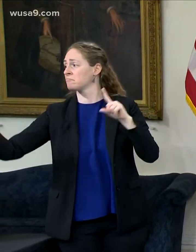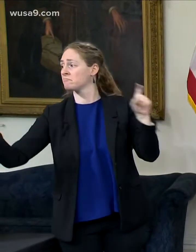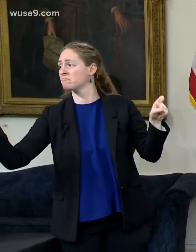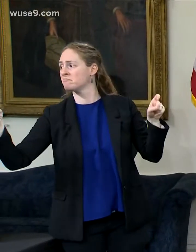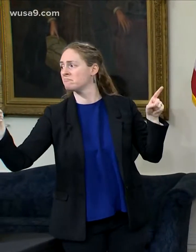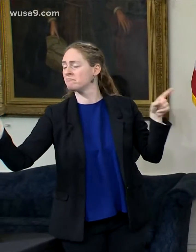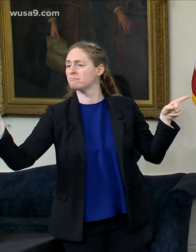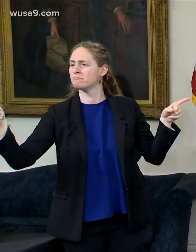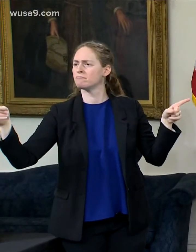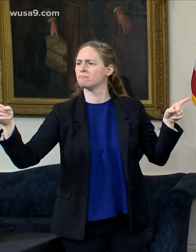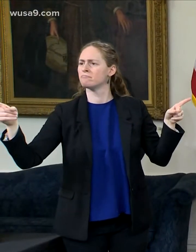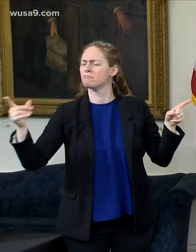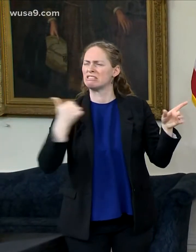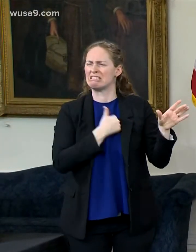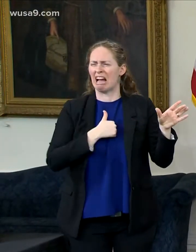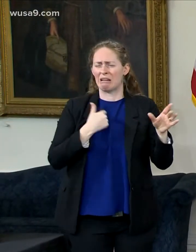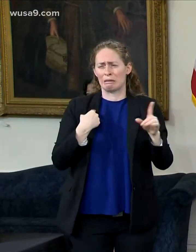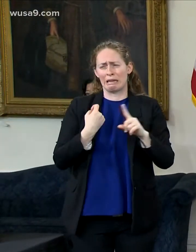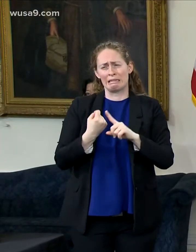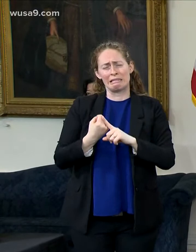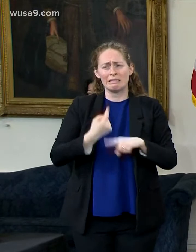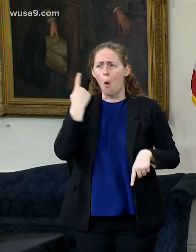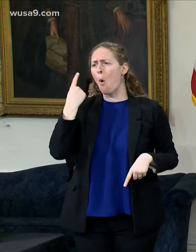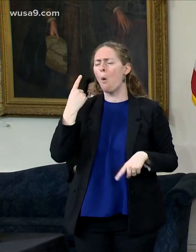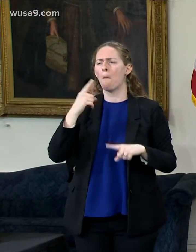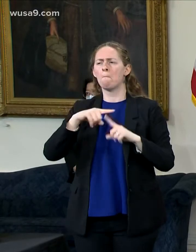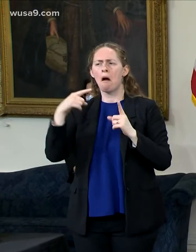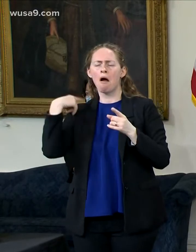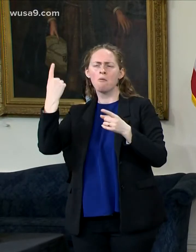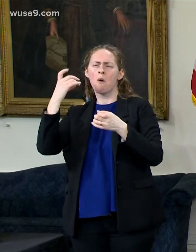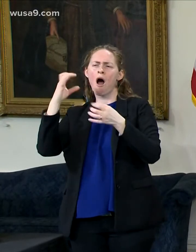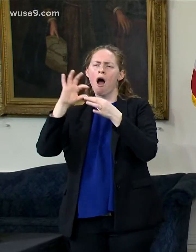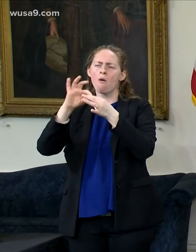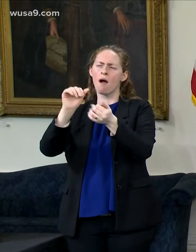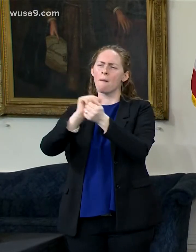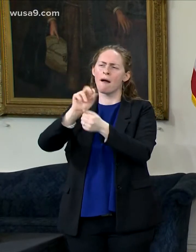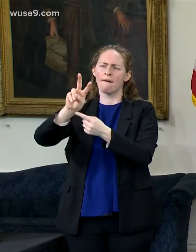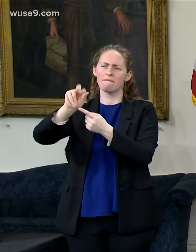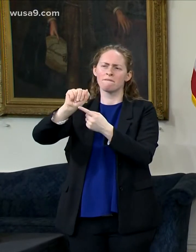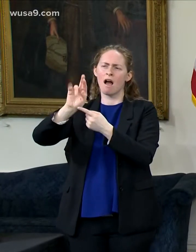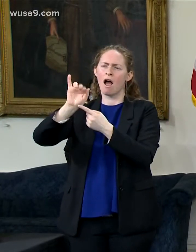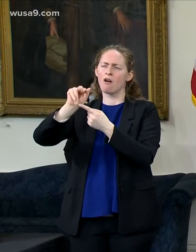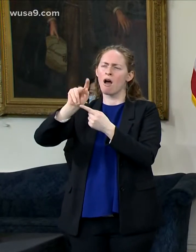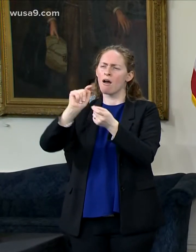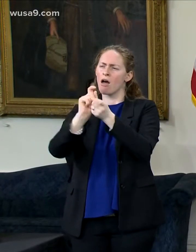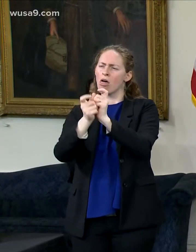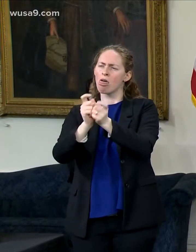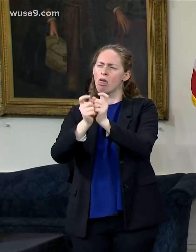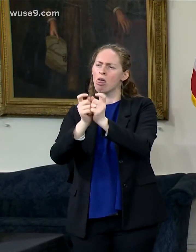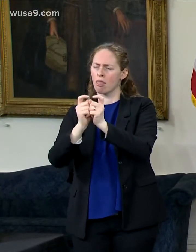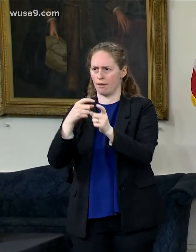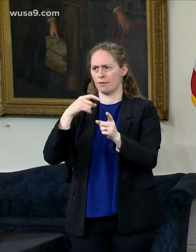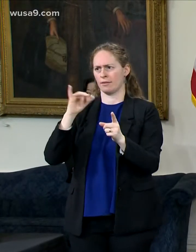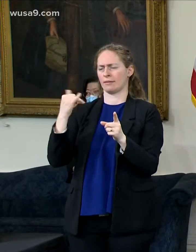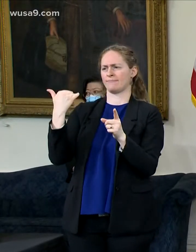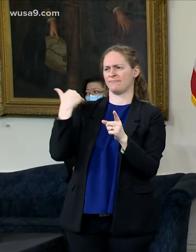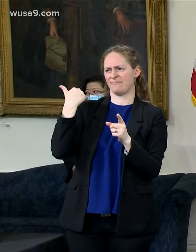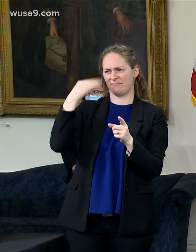on subjects, but back to the variants and the numbers. So we've seen an uptick in recent days, pretty much across the board.